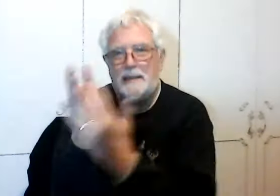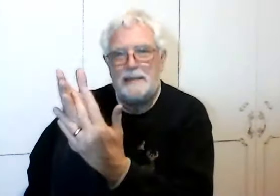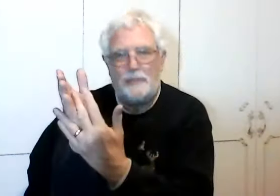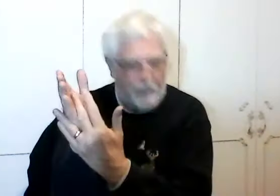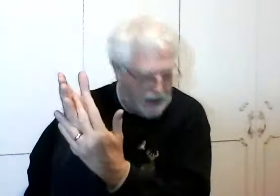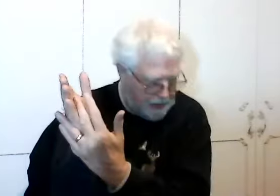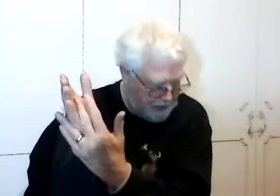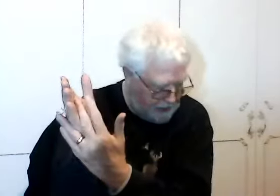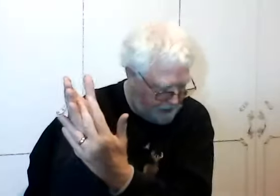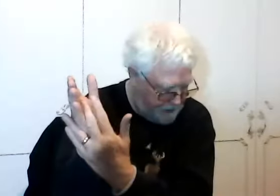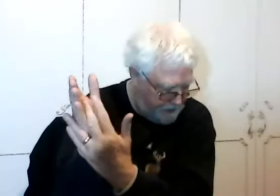different places.